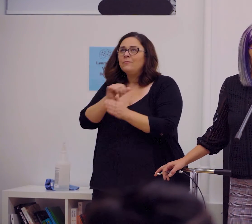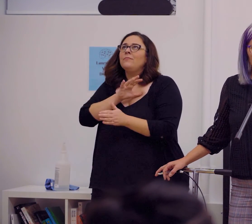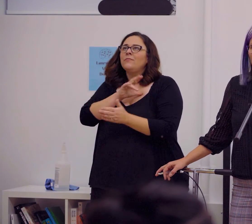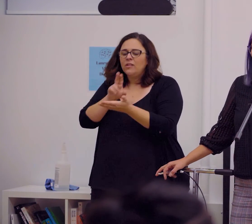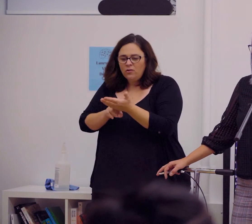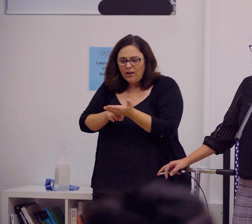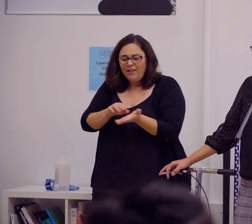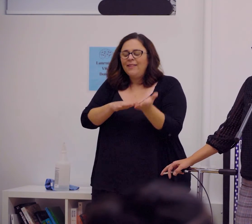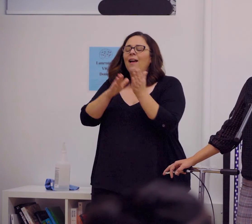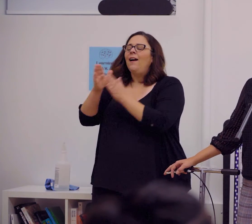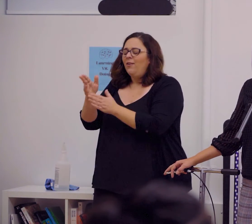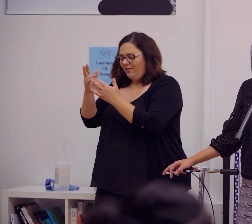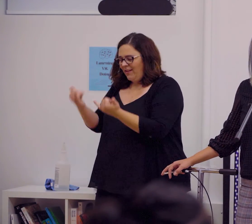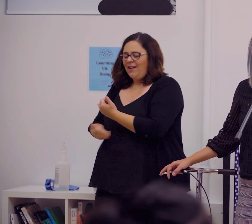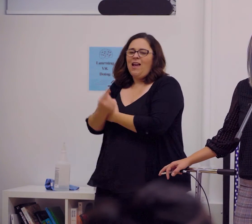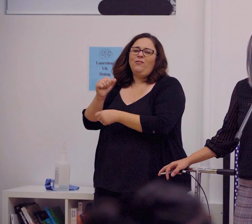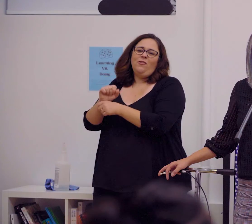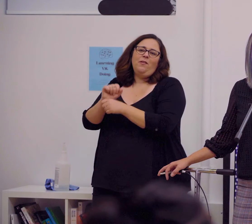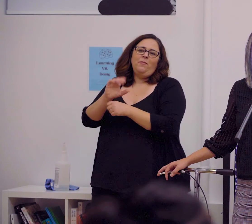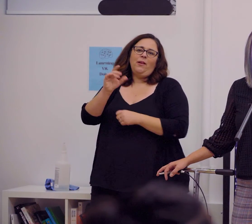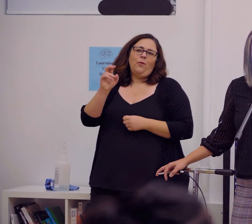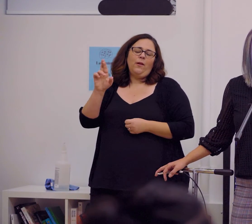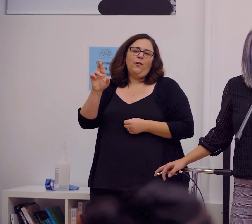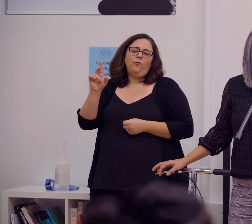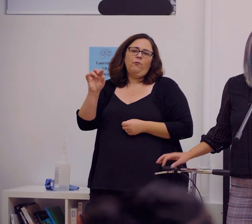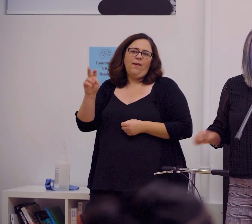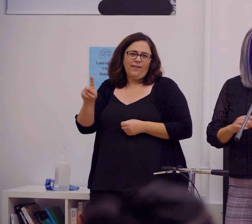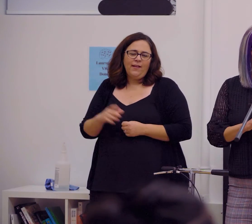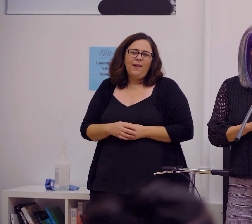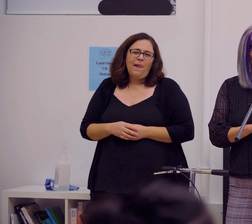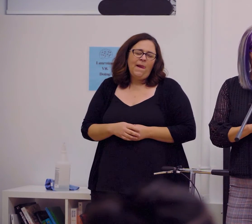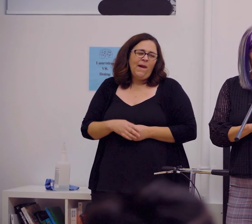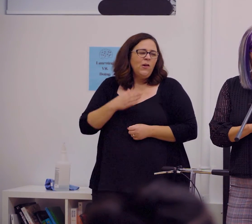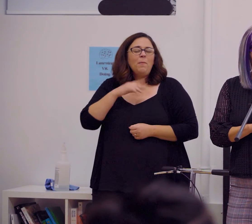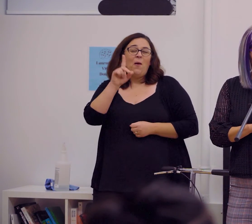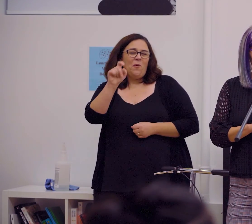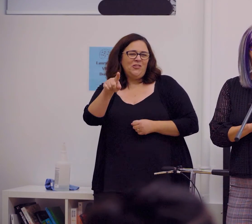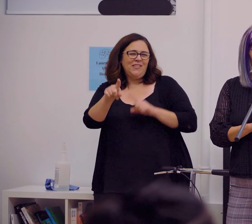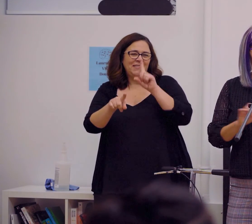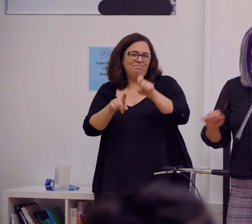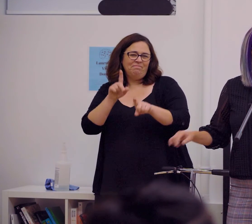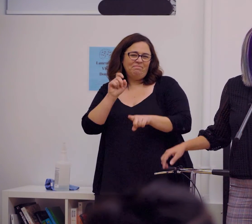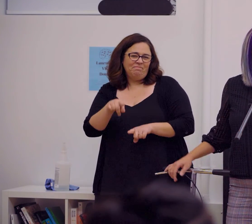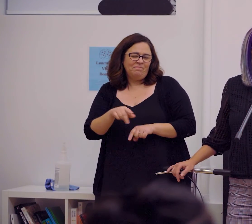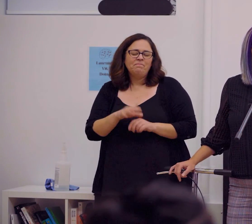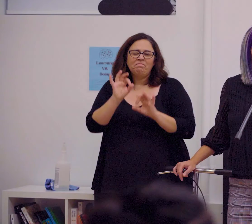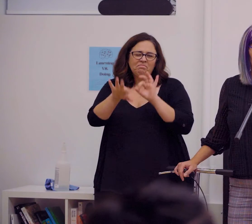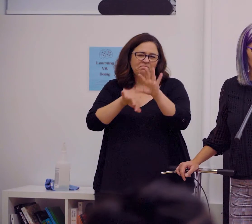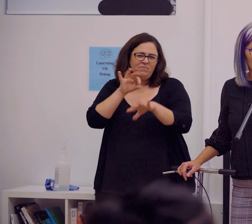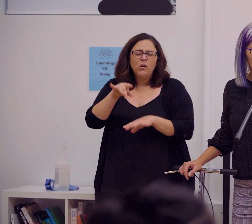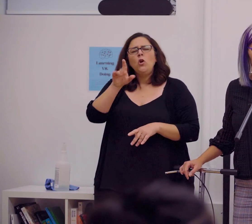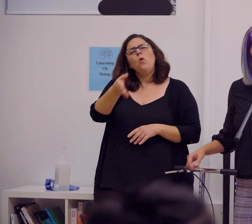contract and then to where I am now with CareerTrek. And so I leave you with these questions. When you think about your own